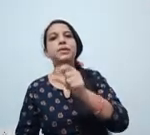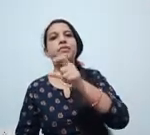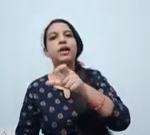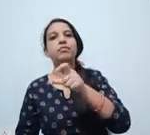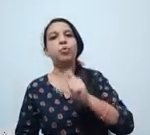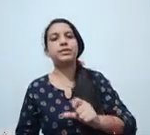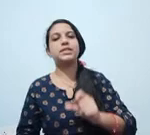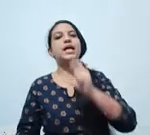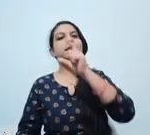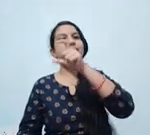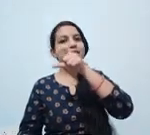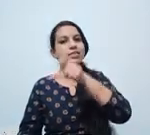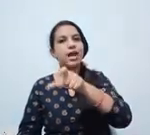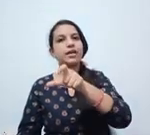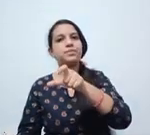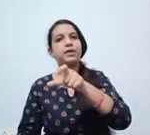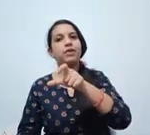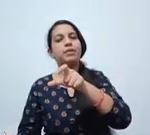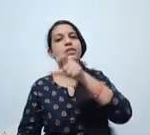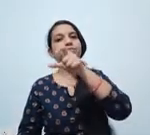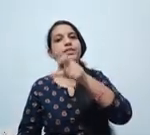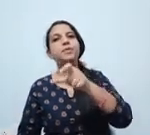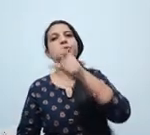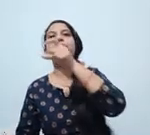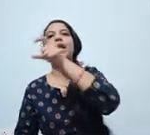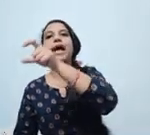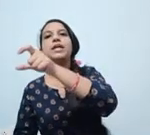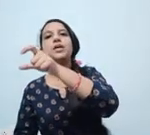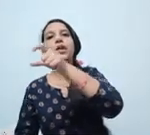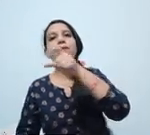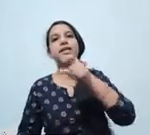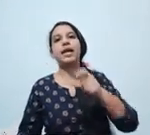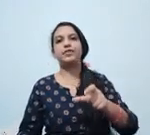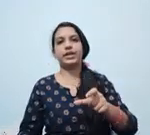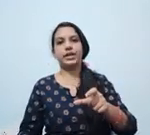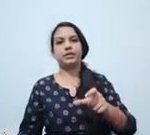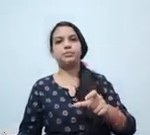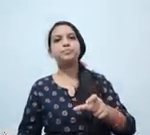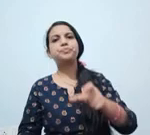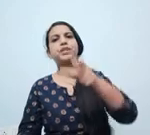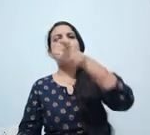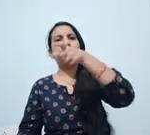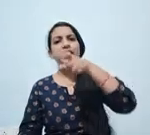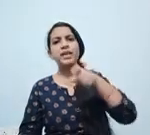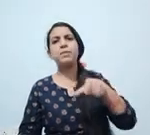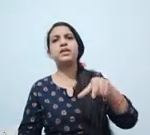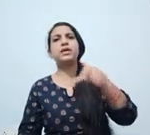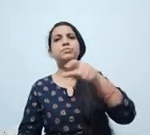valve opens. This tricuspid valve is present between the right atrium and the right ventricle. When the blood comes to the